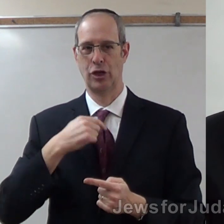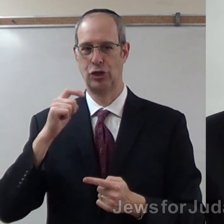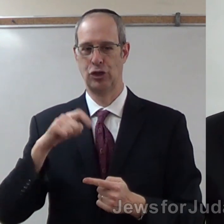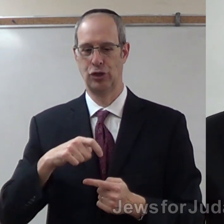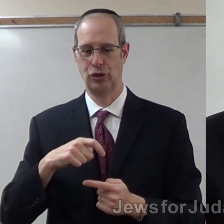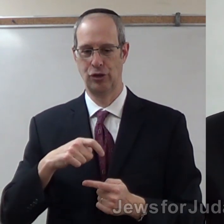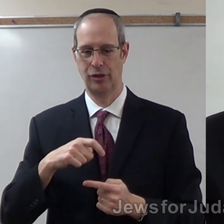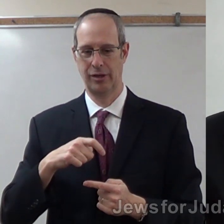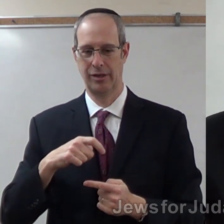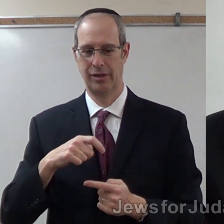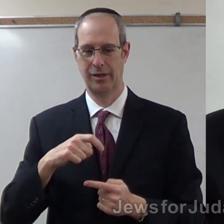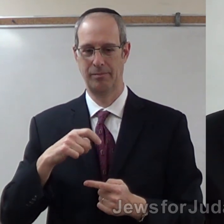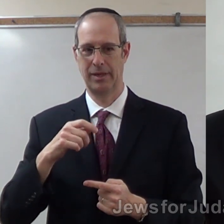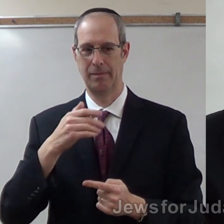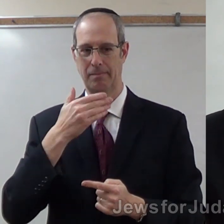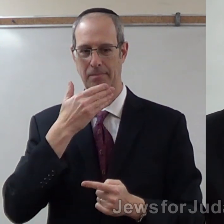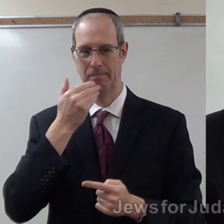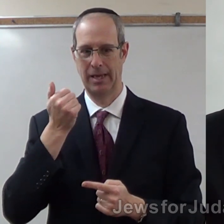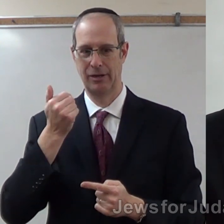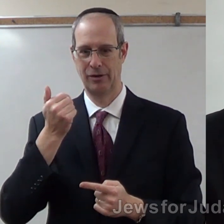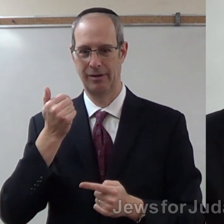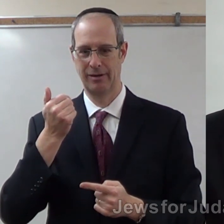be better.